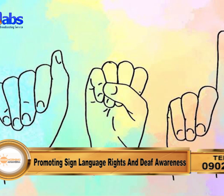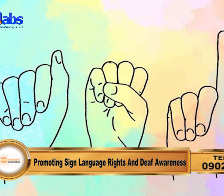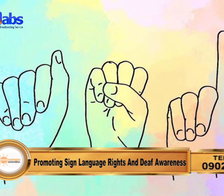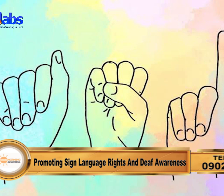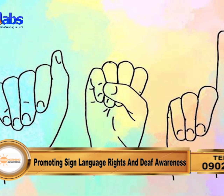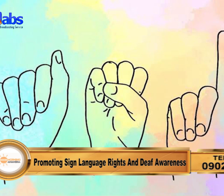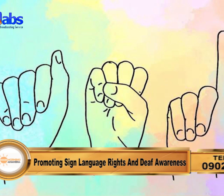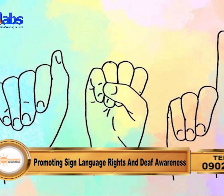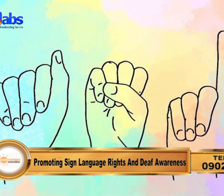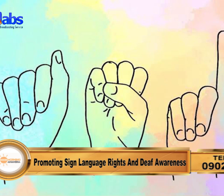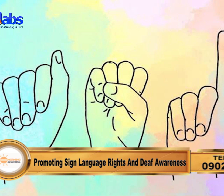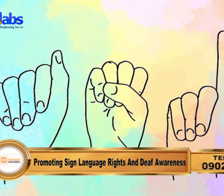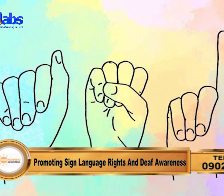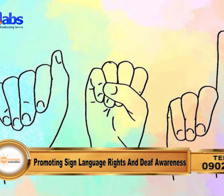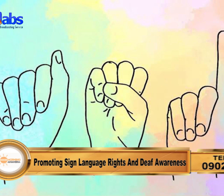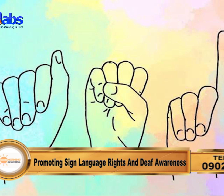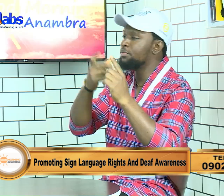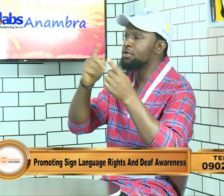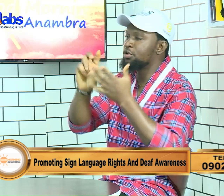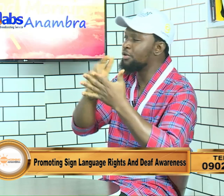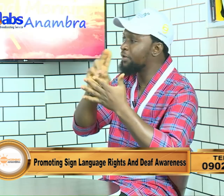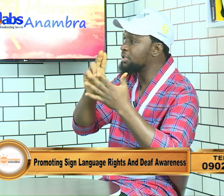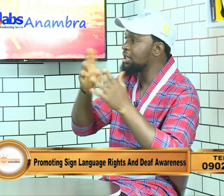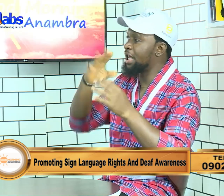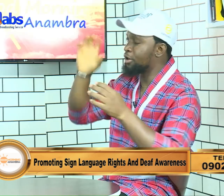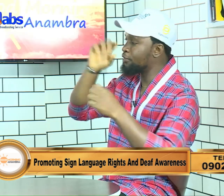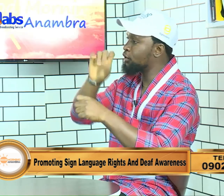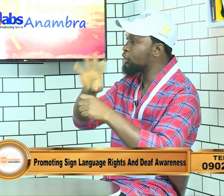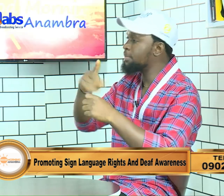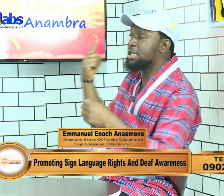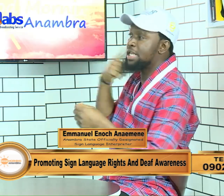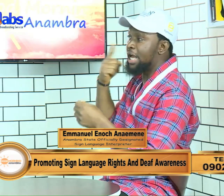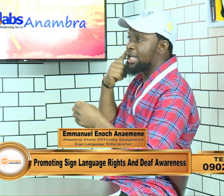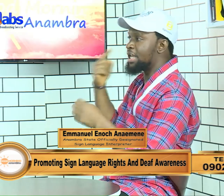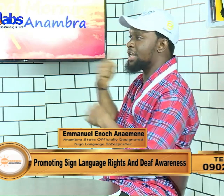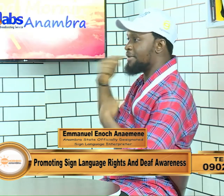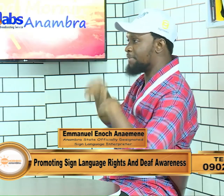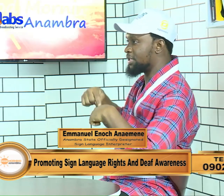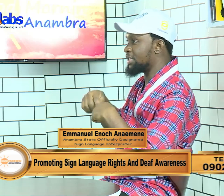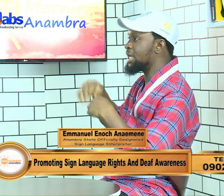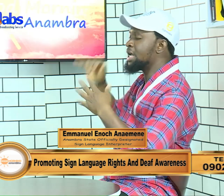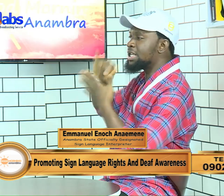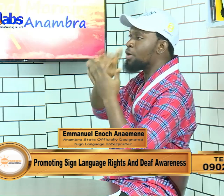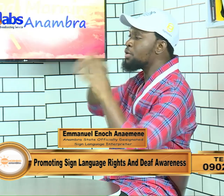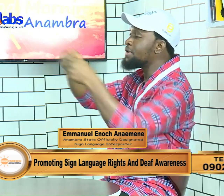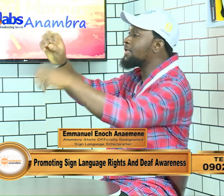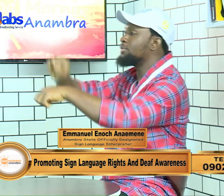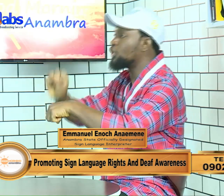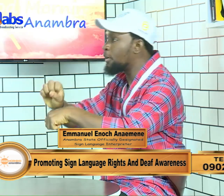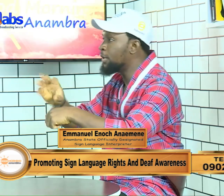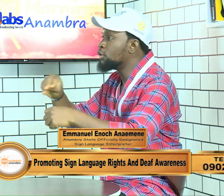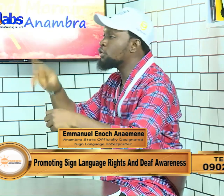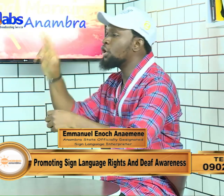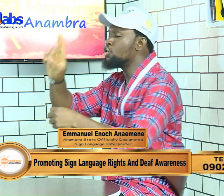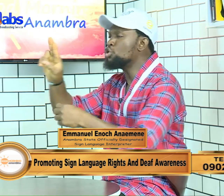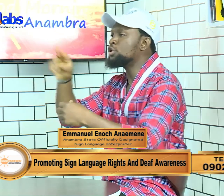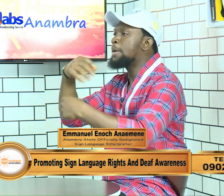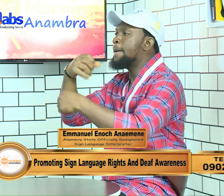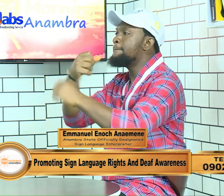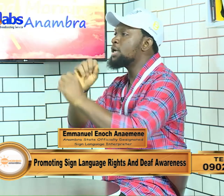people. So most of the hearing people that finish from the university and are looking for a job, they are the deaf person that we give them job. So